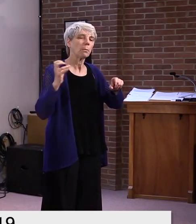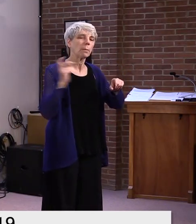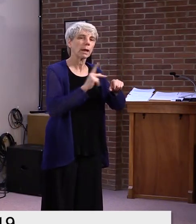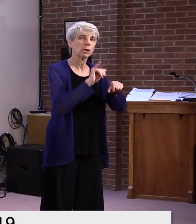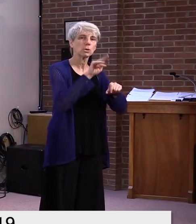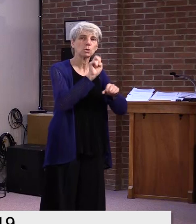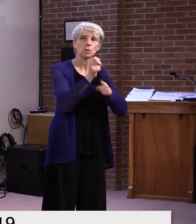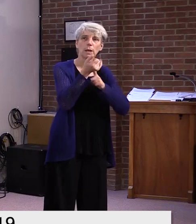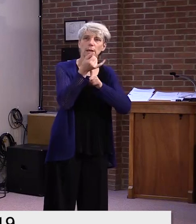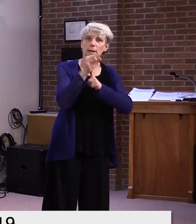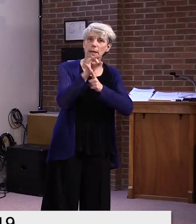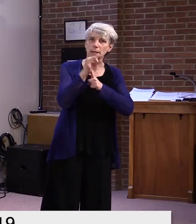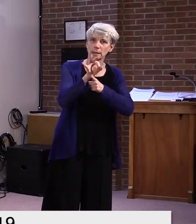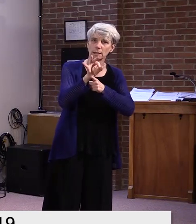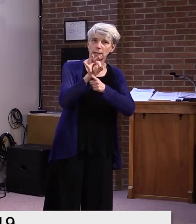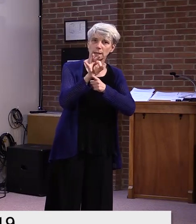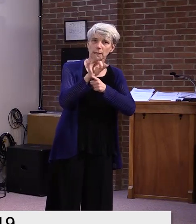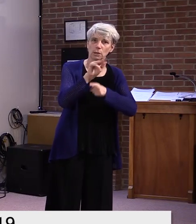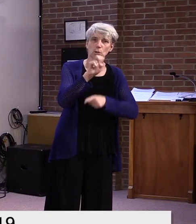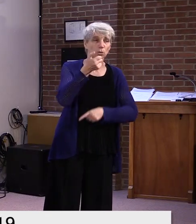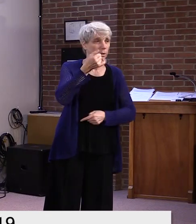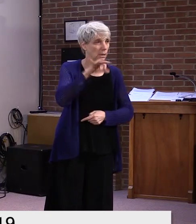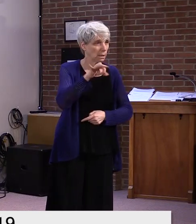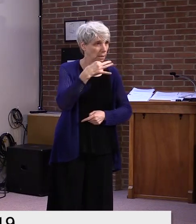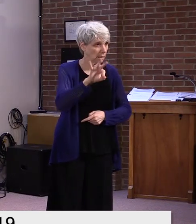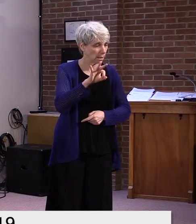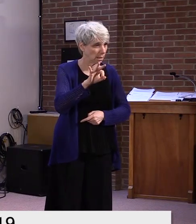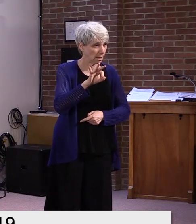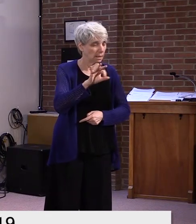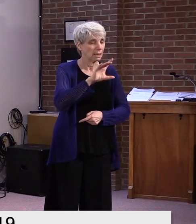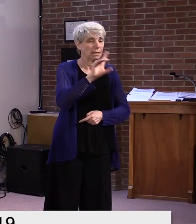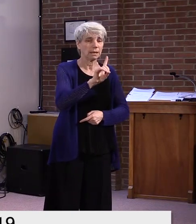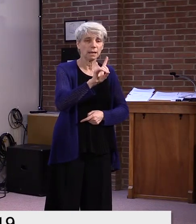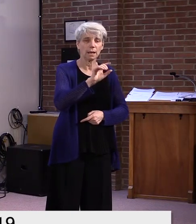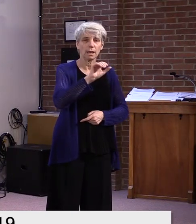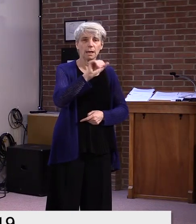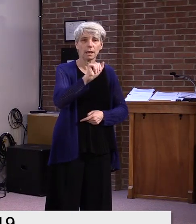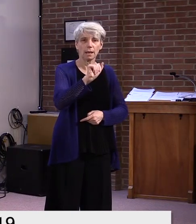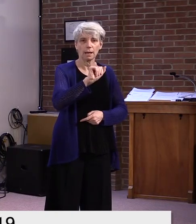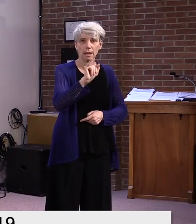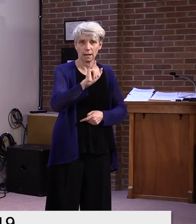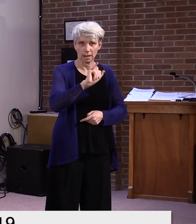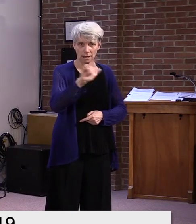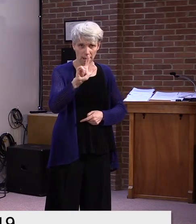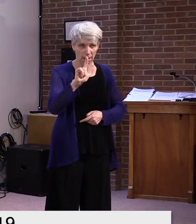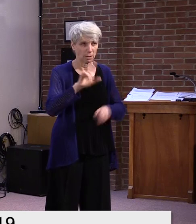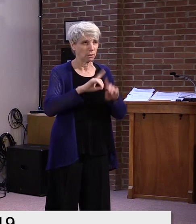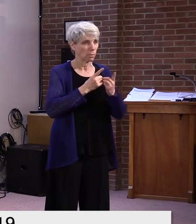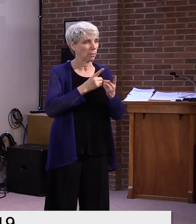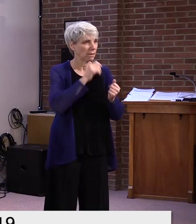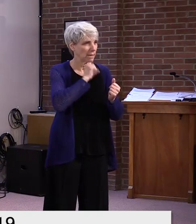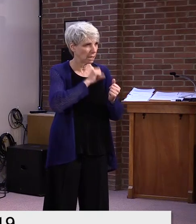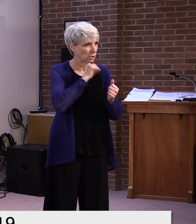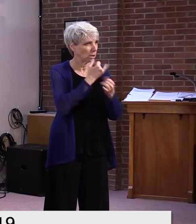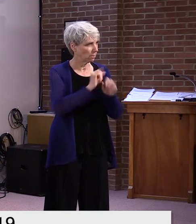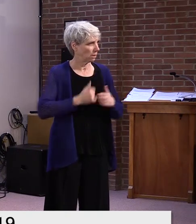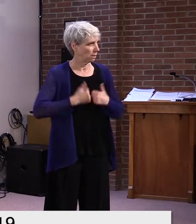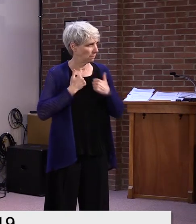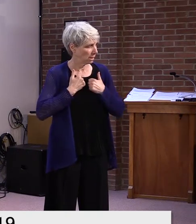Beginning on June 19th, the Department of Disabilities, Aging, and Independent Living and the Vermont Department of